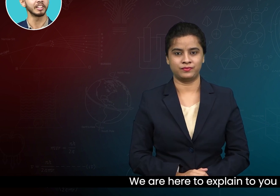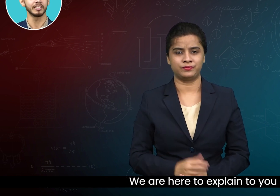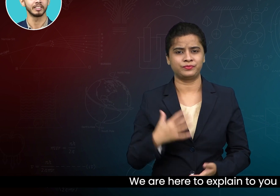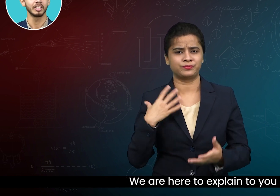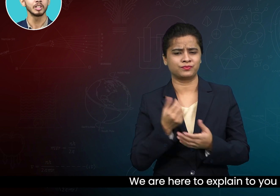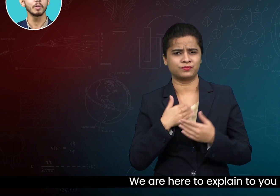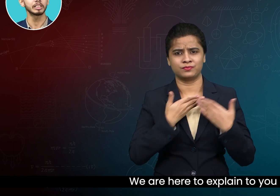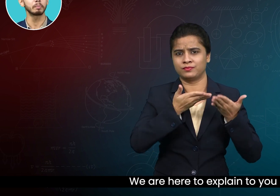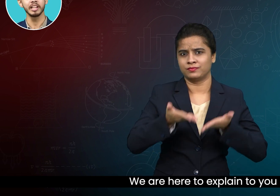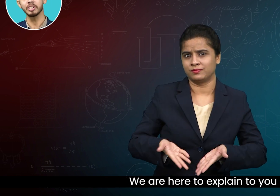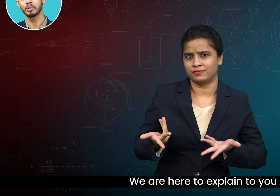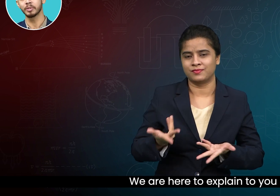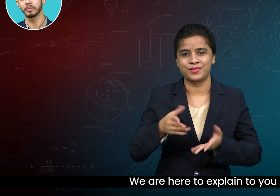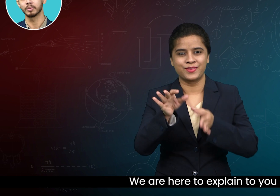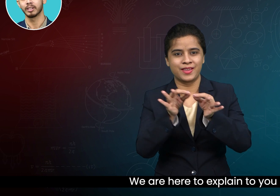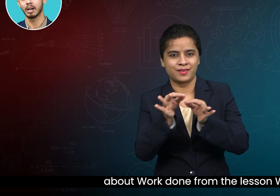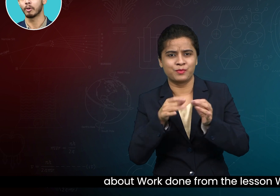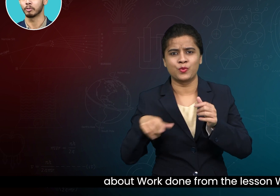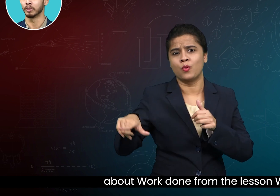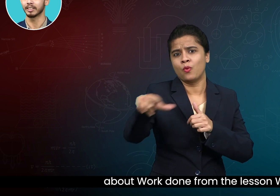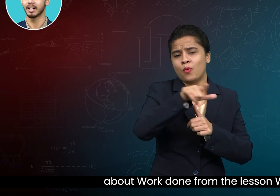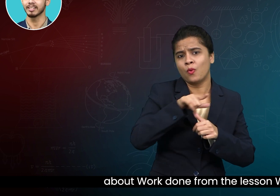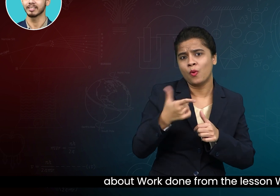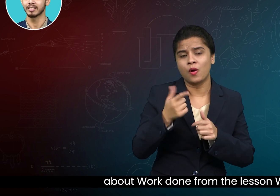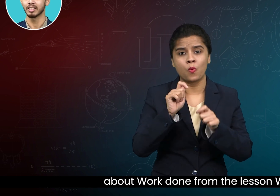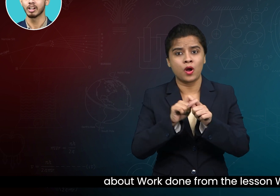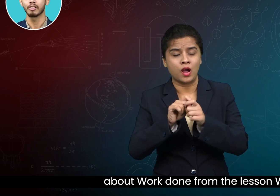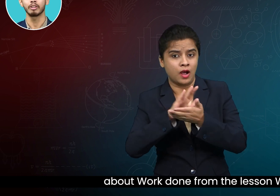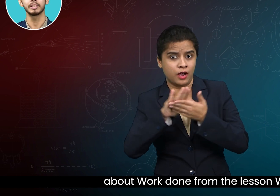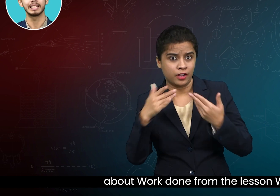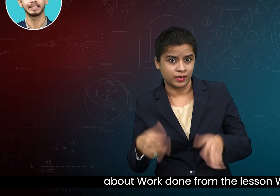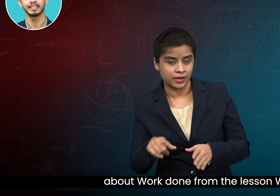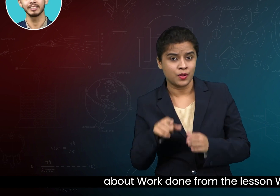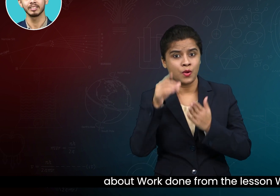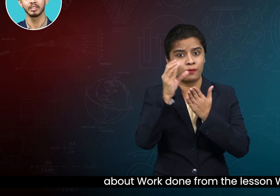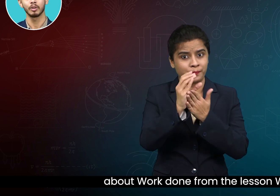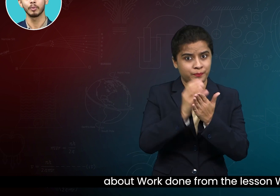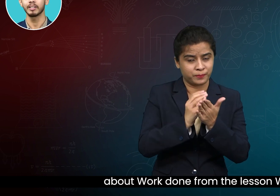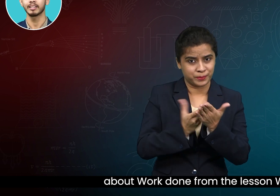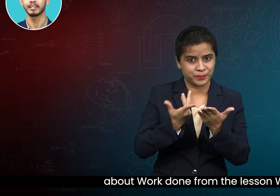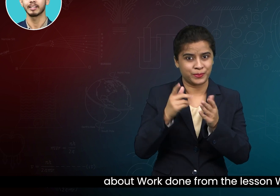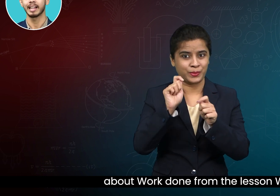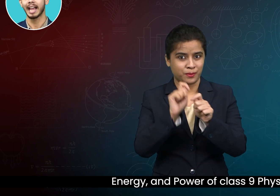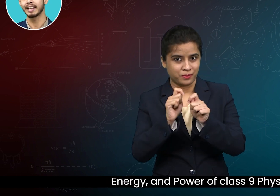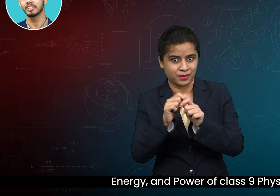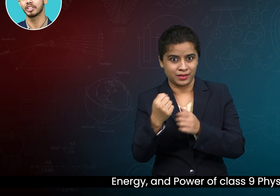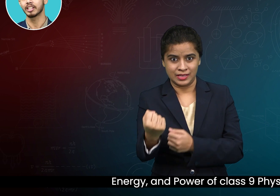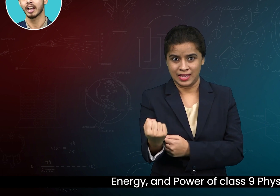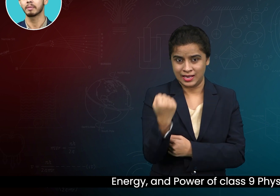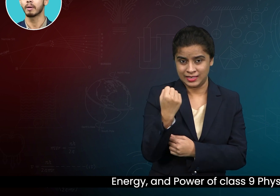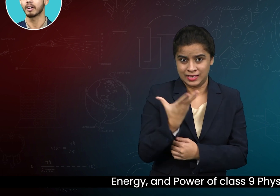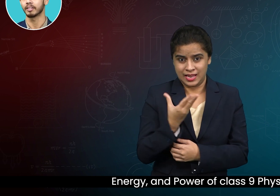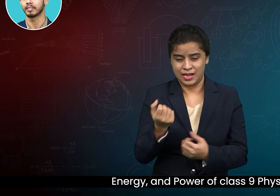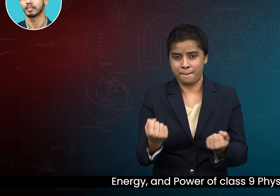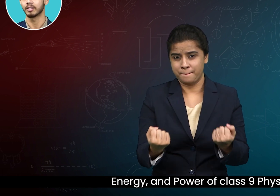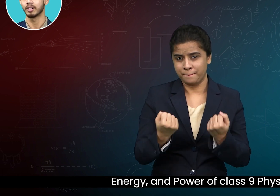We are here to explain to you about work done from the lesson Work, Energy